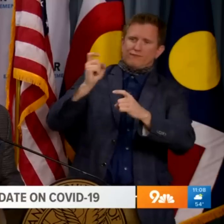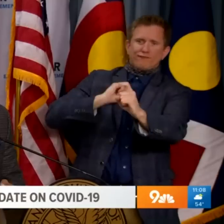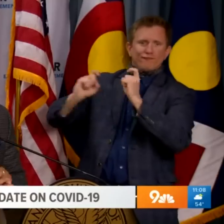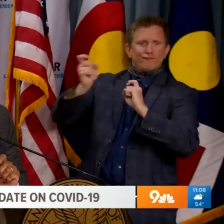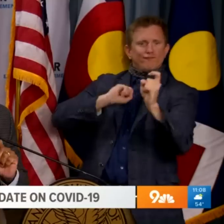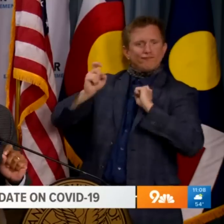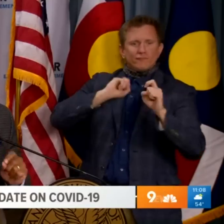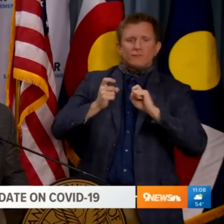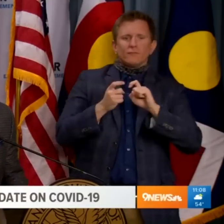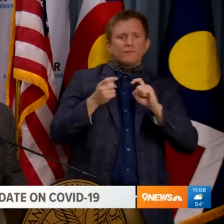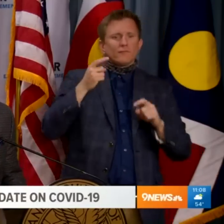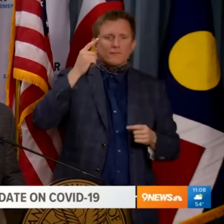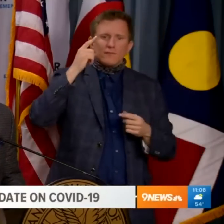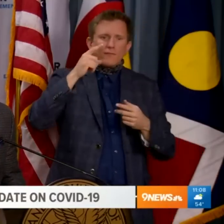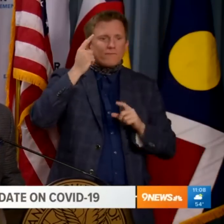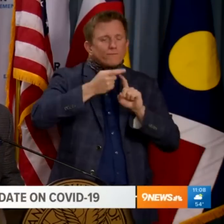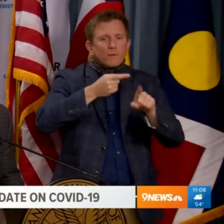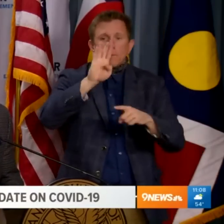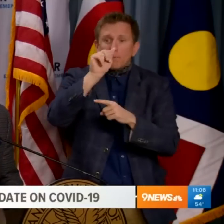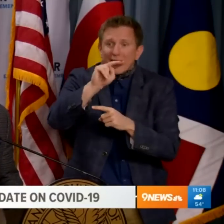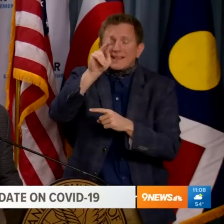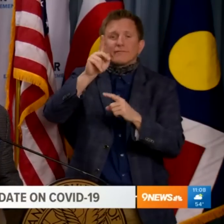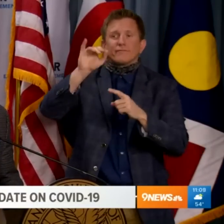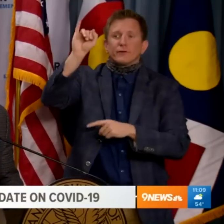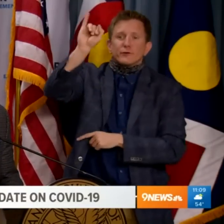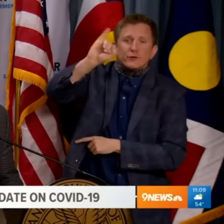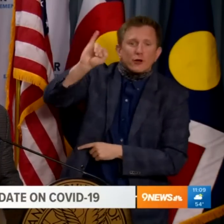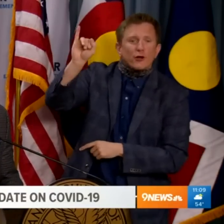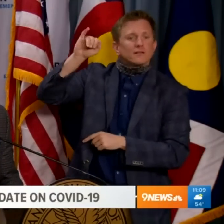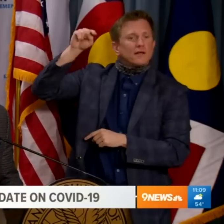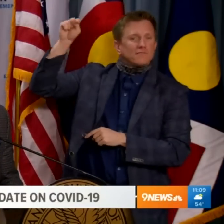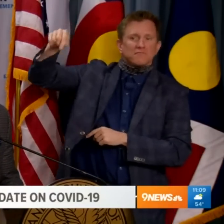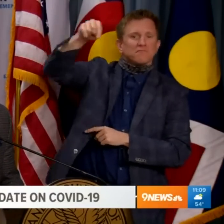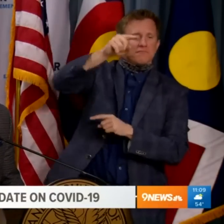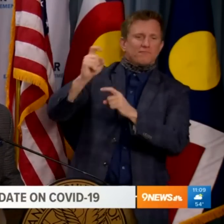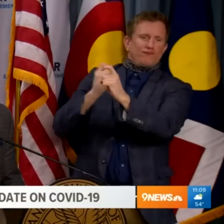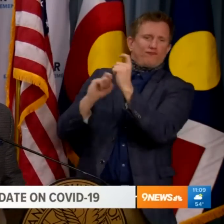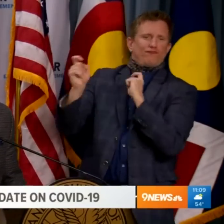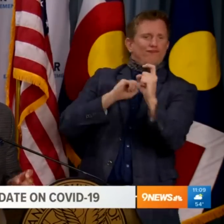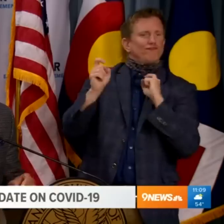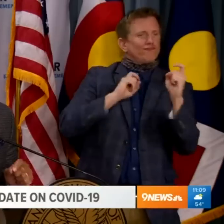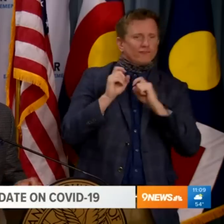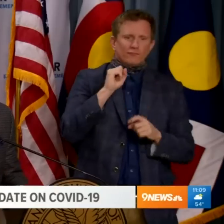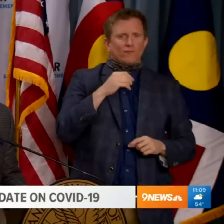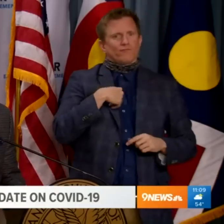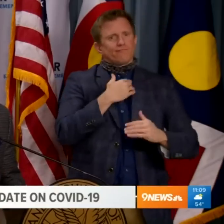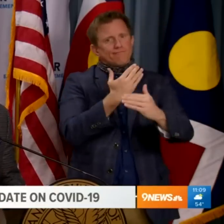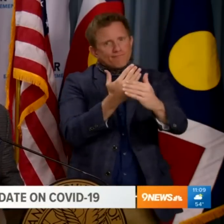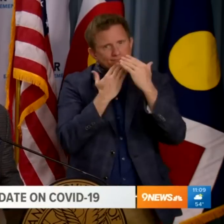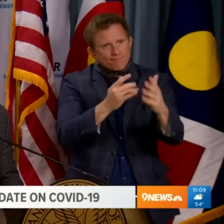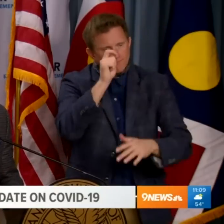you may have about that. And through our partnership with the Downtown Denver Partnership, to date, we've raised more than